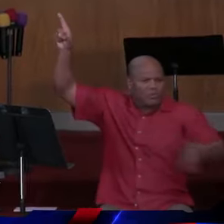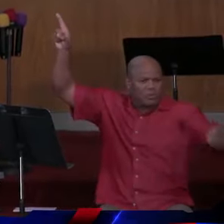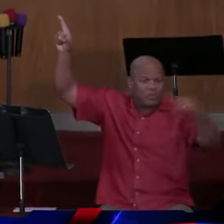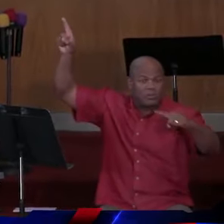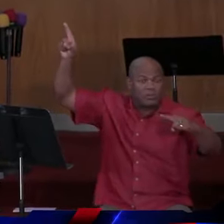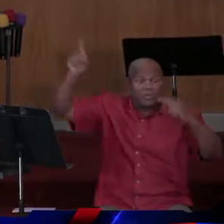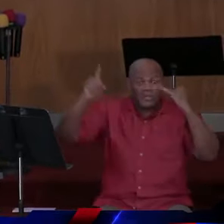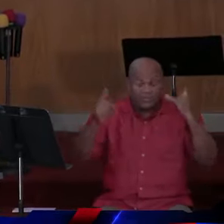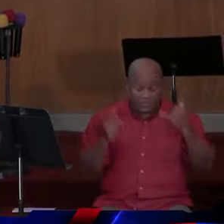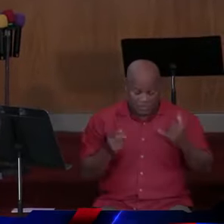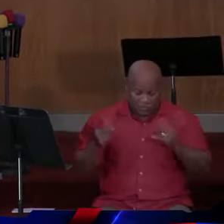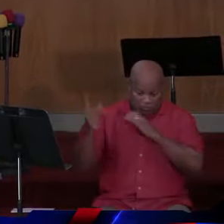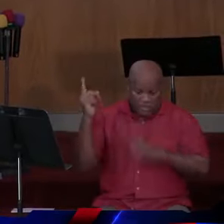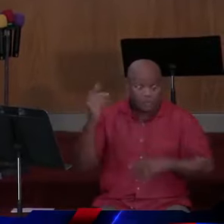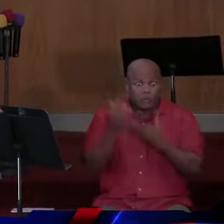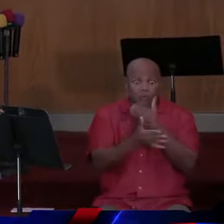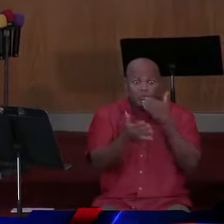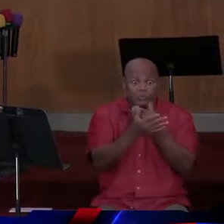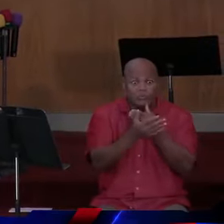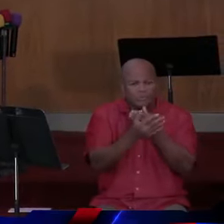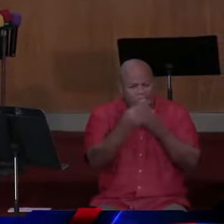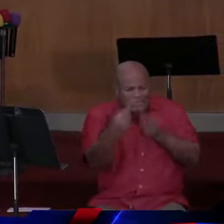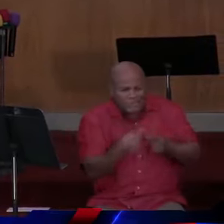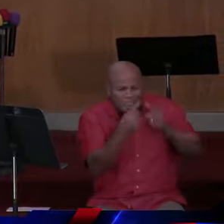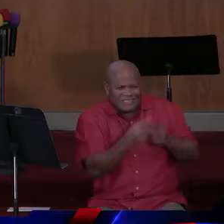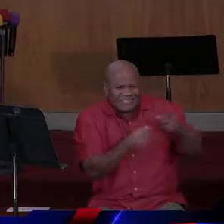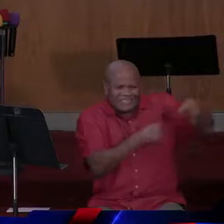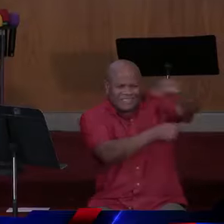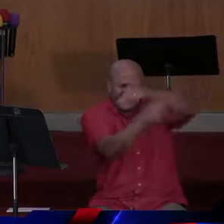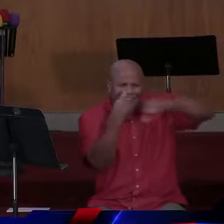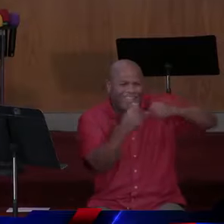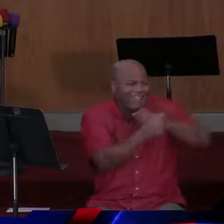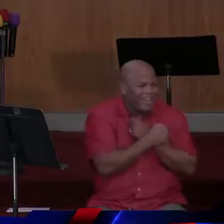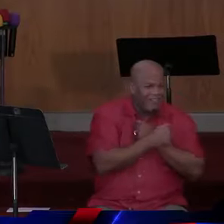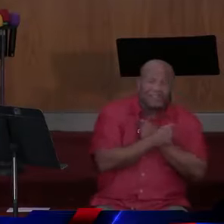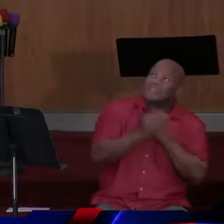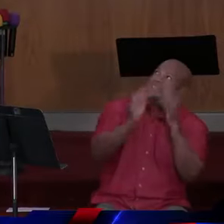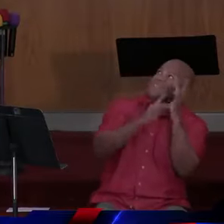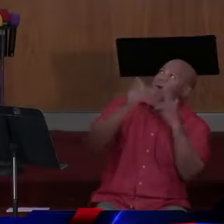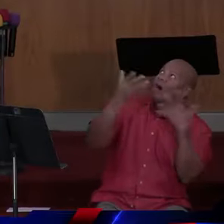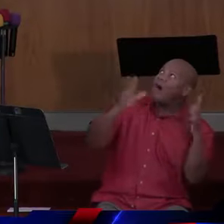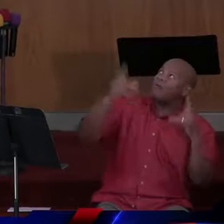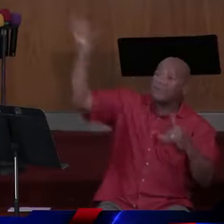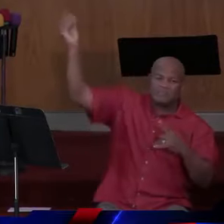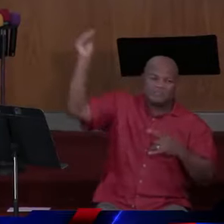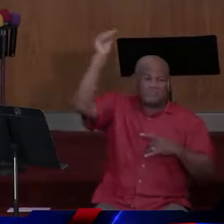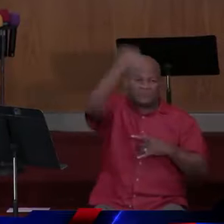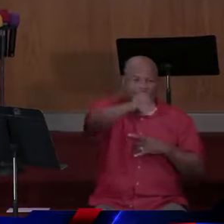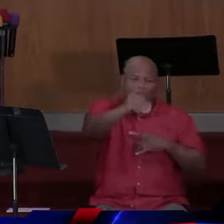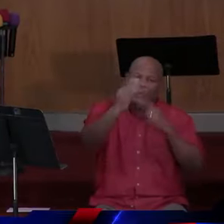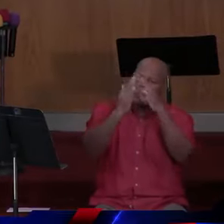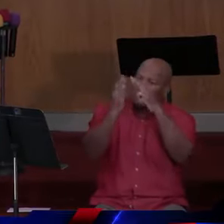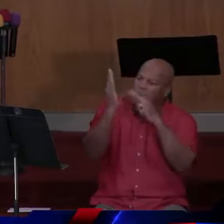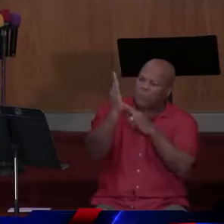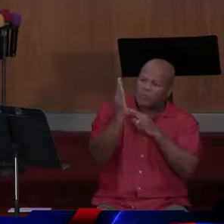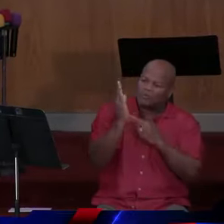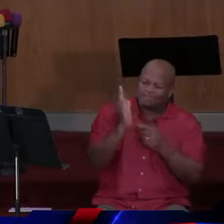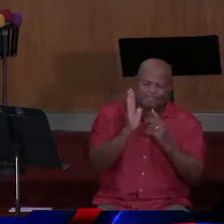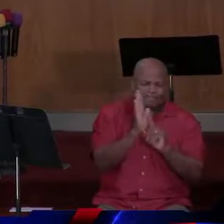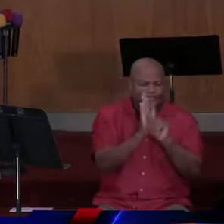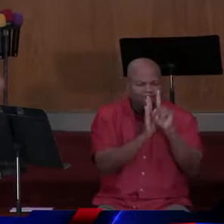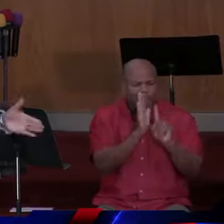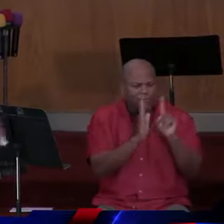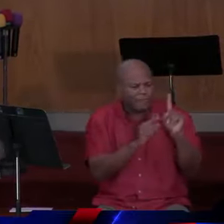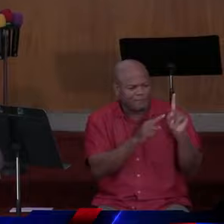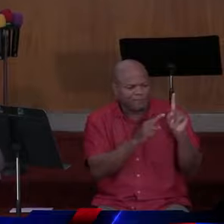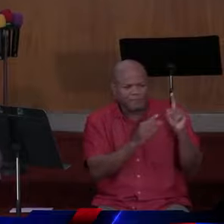in the newness of Christ, loving each other, Jesus already put in the canonized measuring stick, love as I have loved you. So